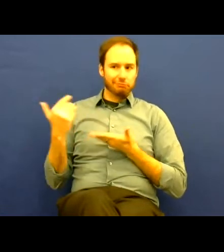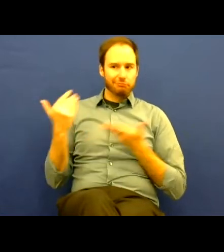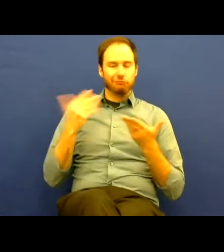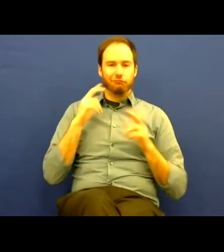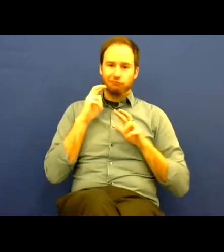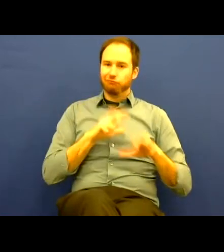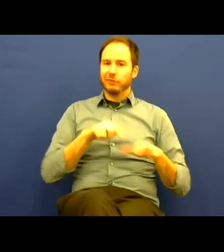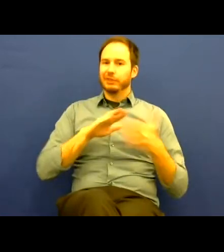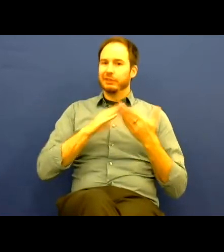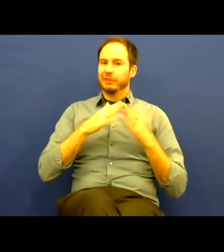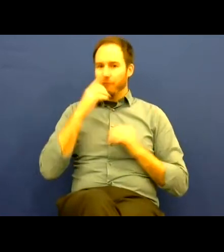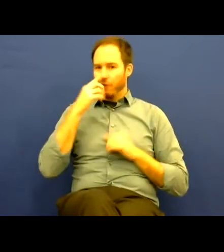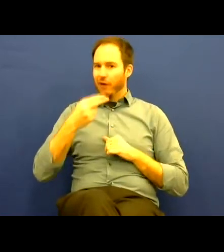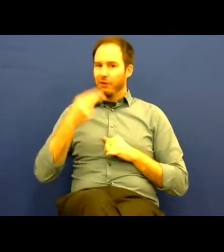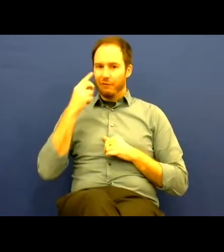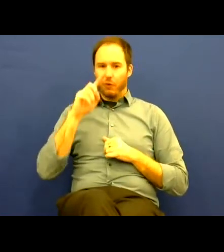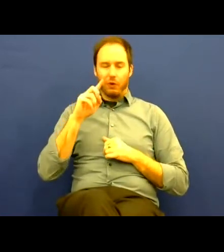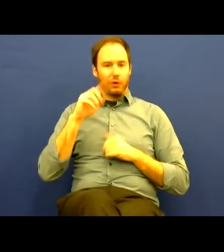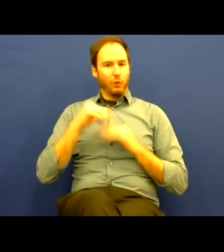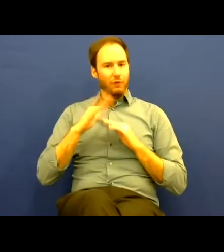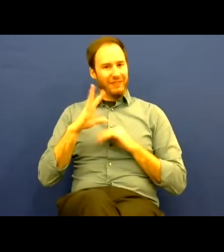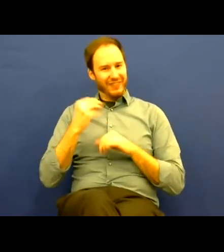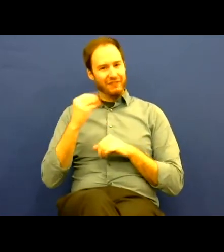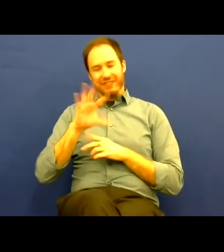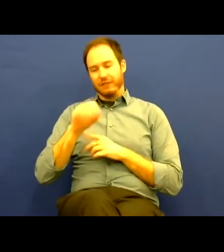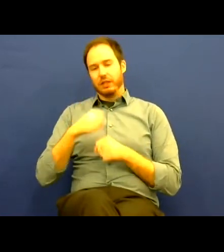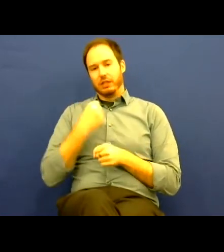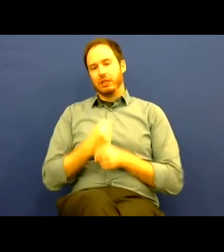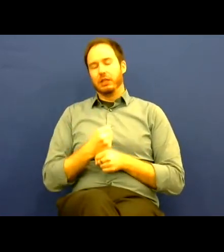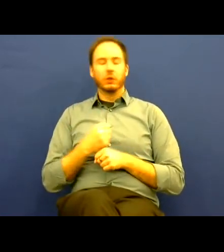Henrietta. It's just astounding